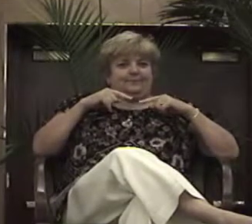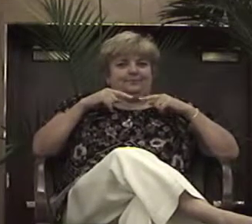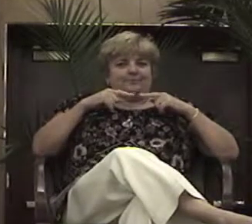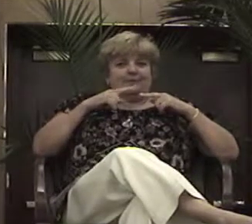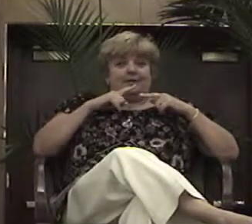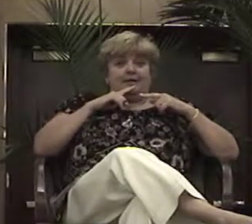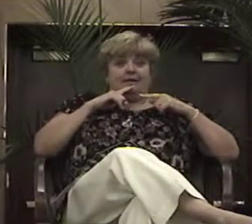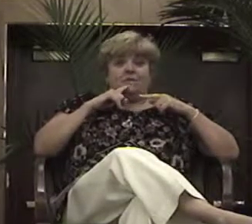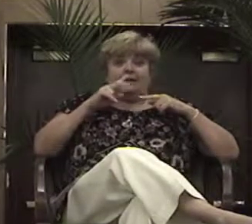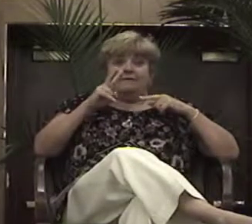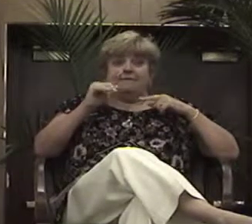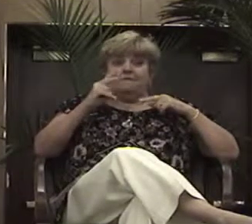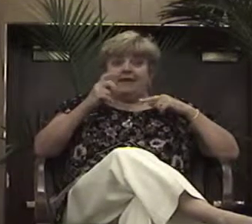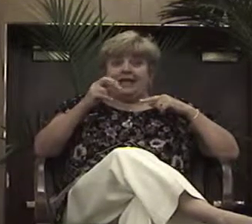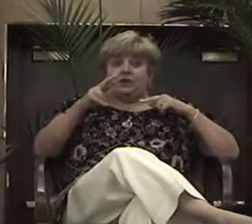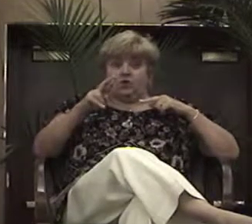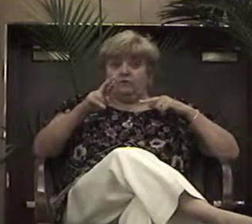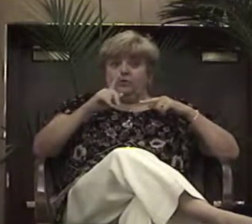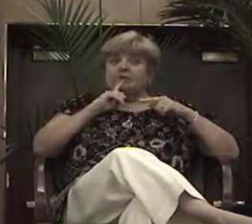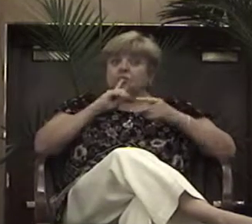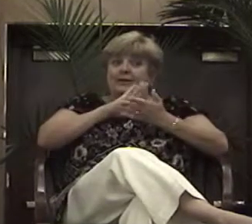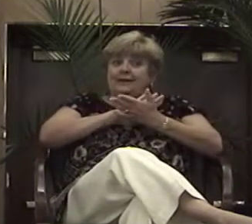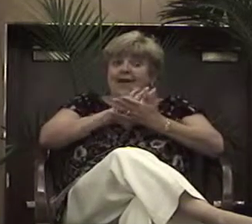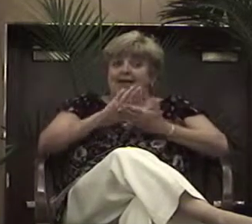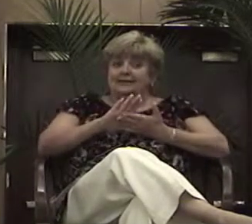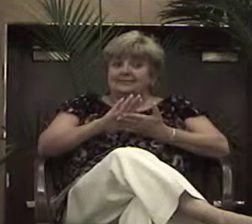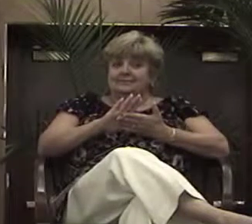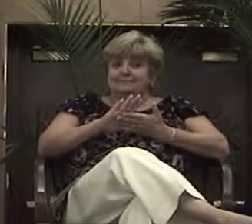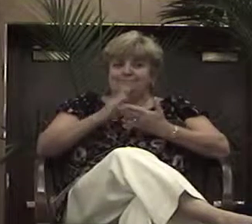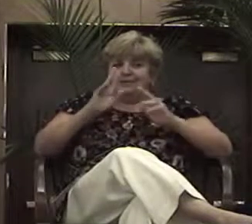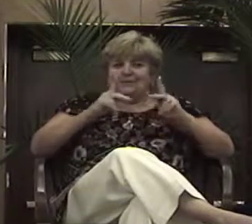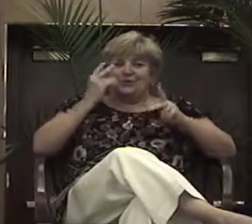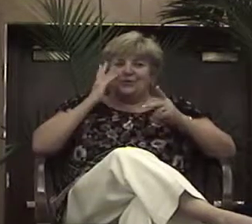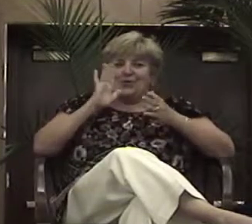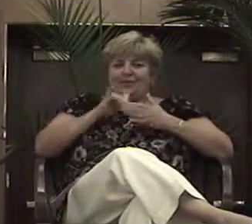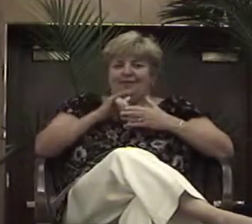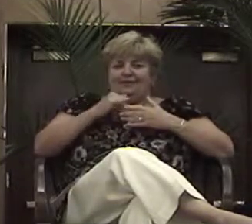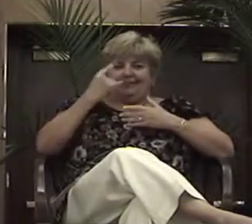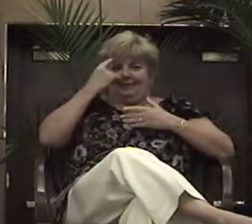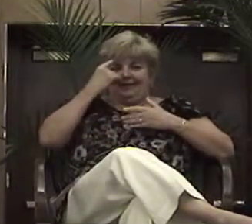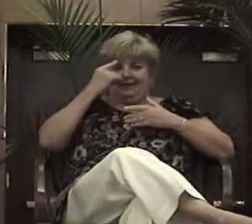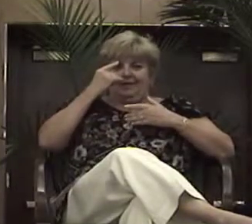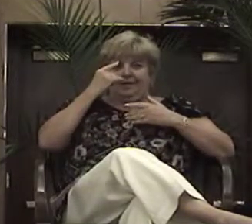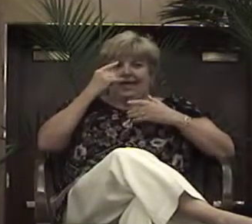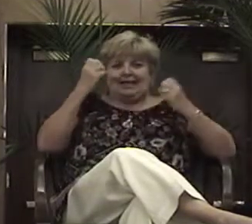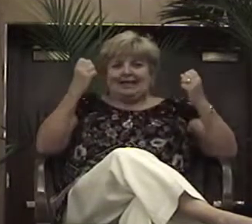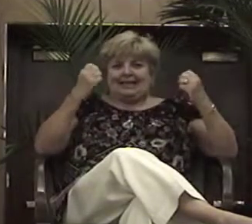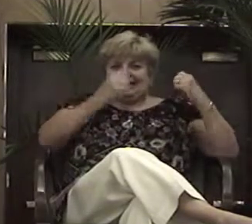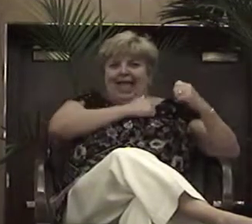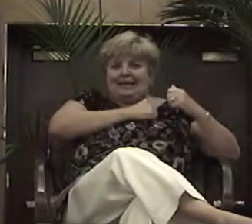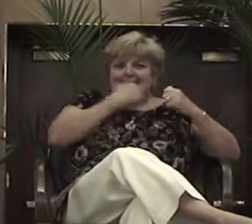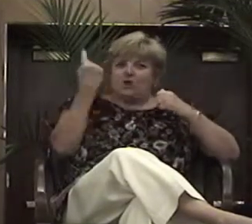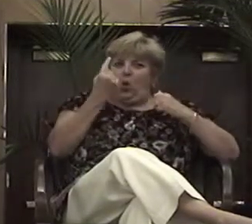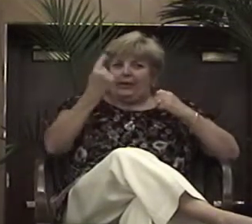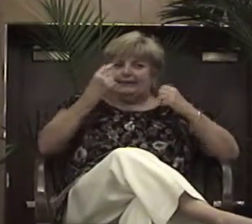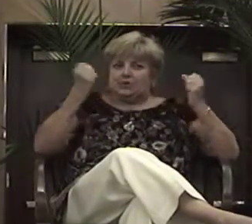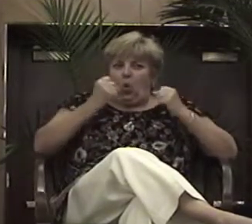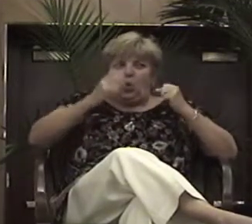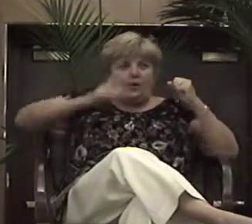in Vancouver. I play golf every day of the year. They think it's below zero up all over Canada, but it isn't. And that 65-mile region is beautiful.